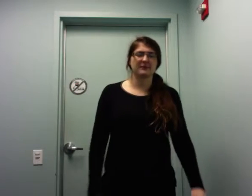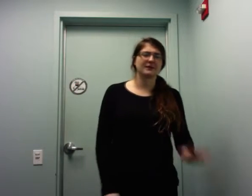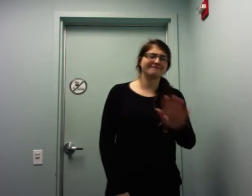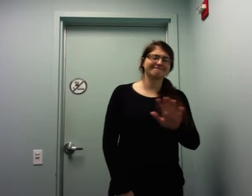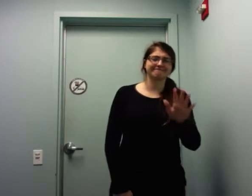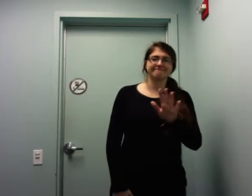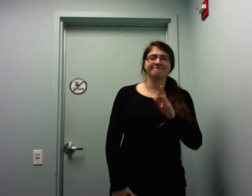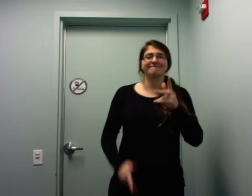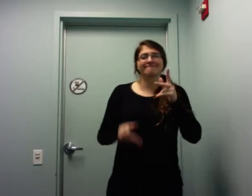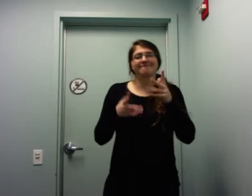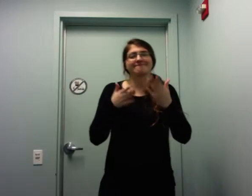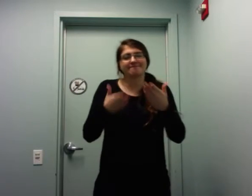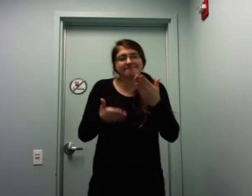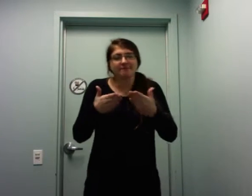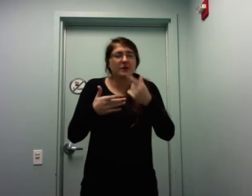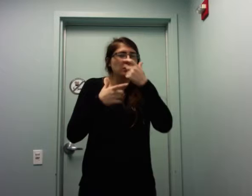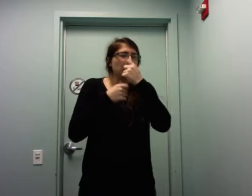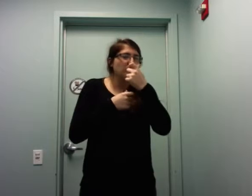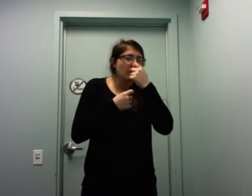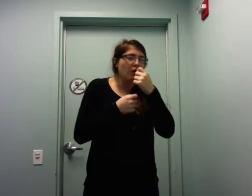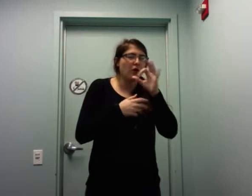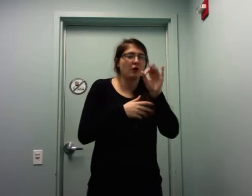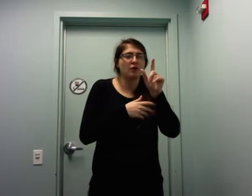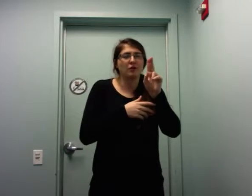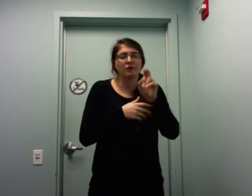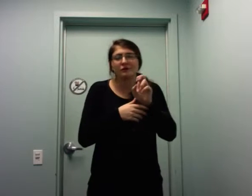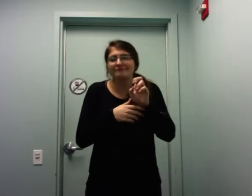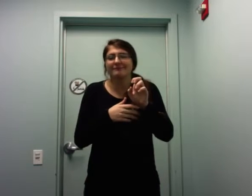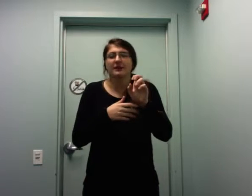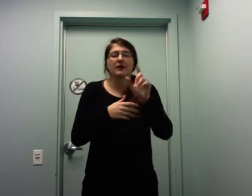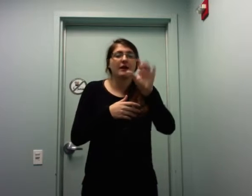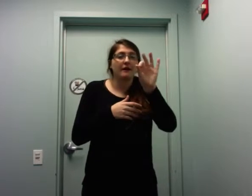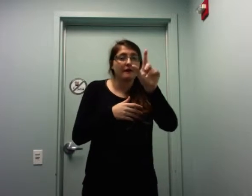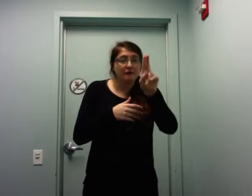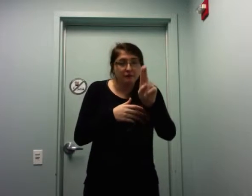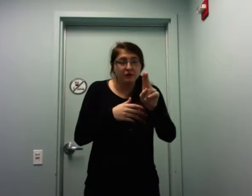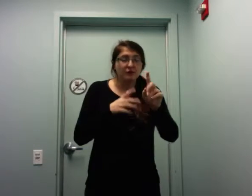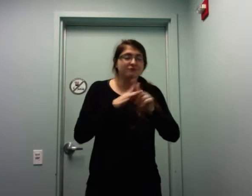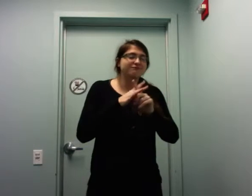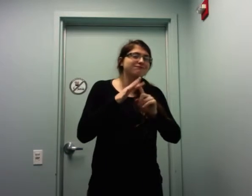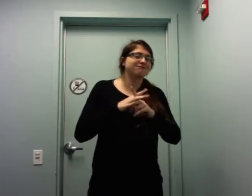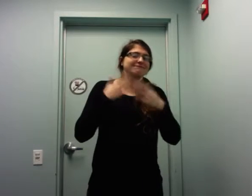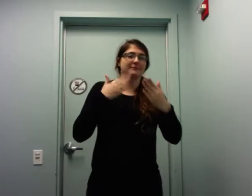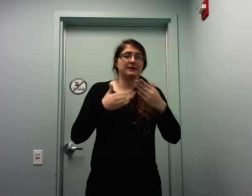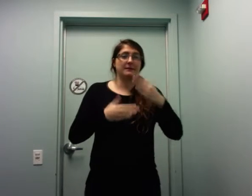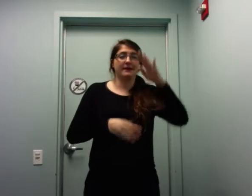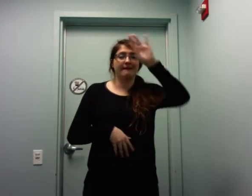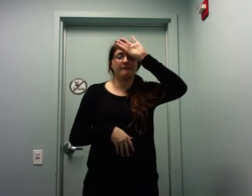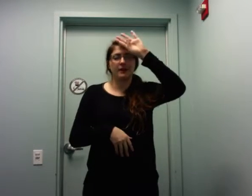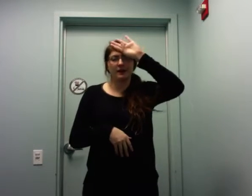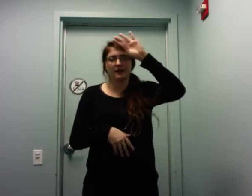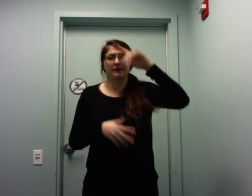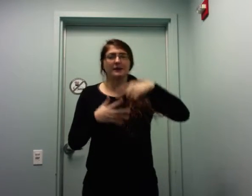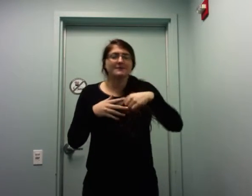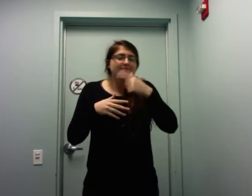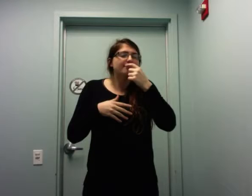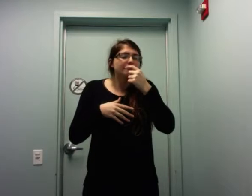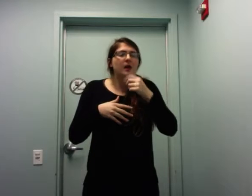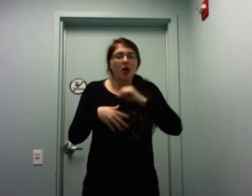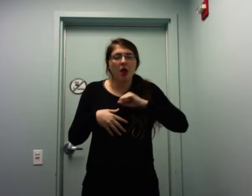or flu-like symptoms, such as a low fever, body aches, sniffles, a cough, which will